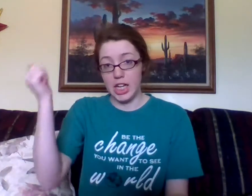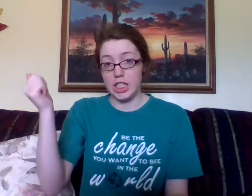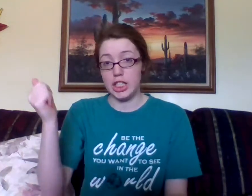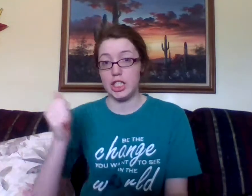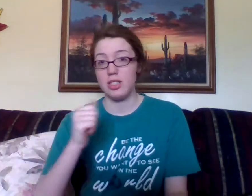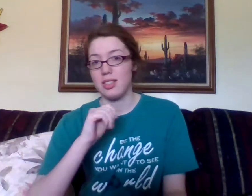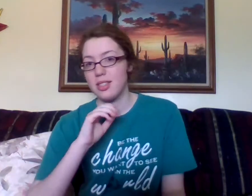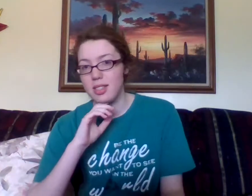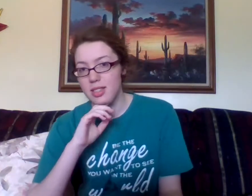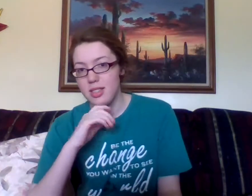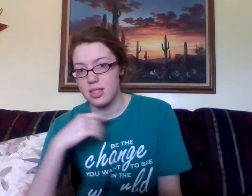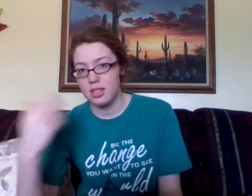because